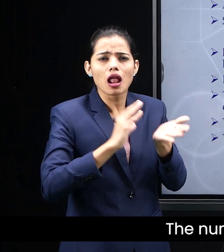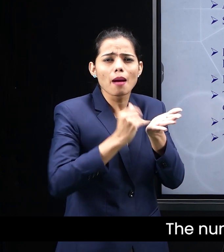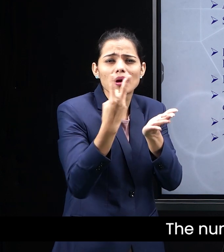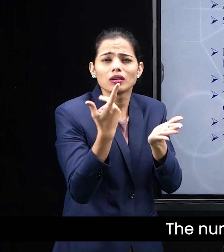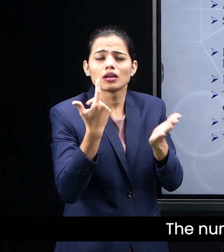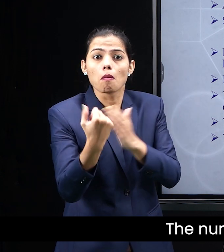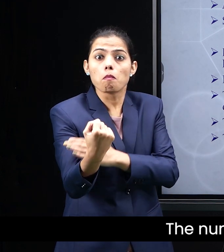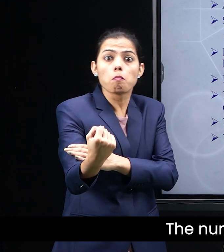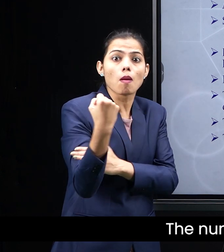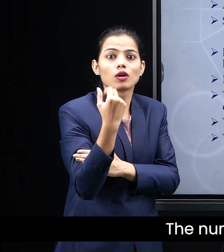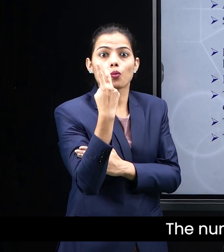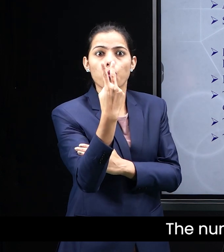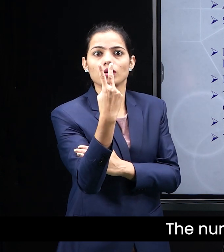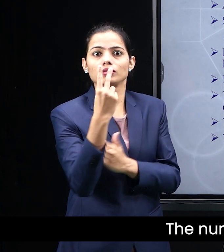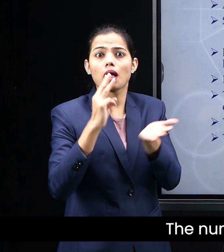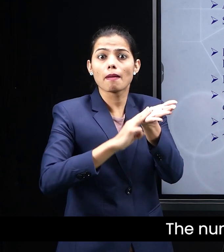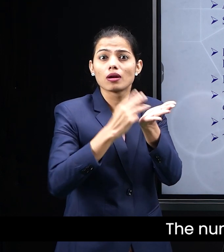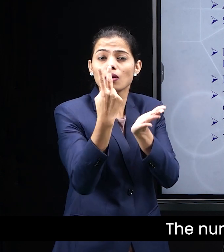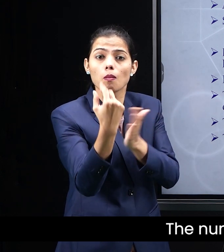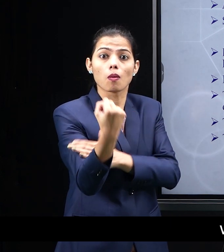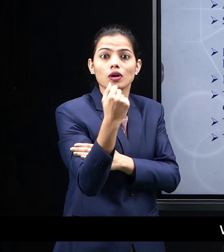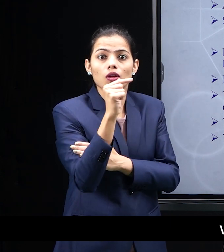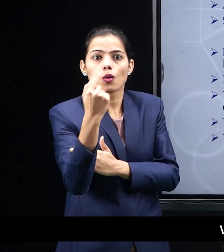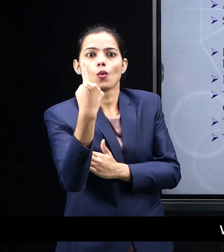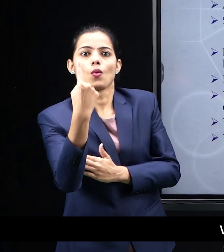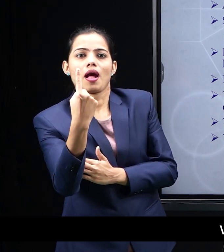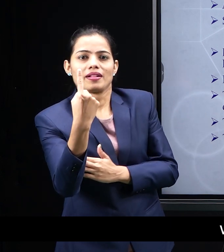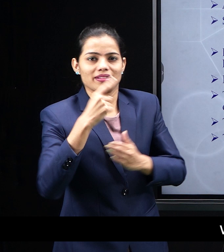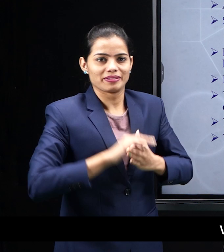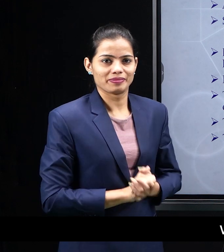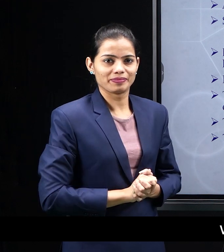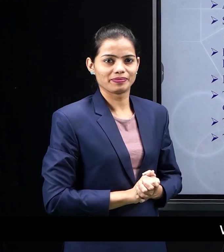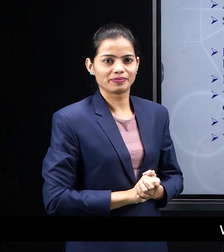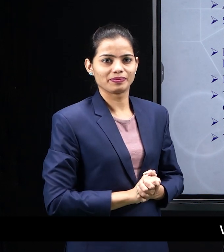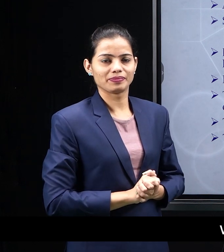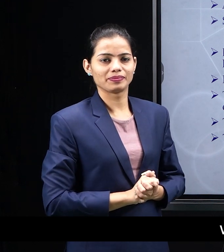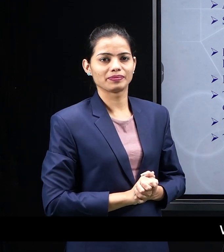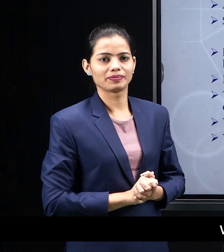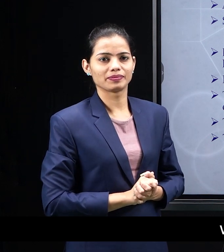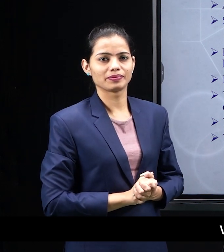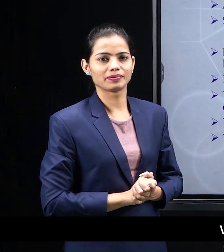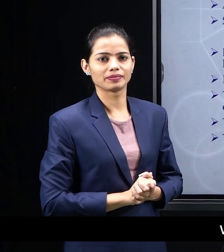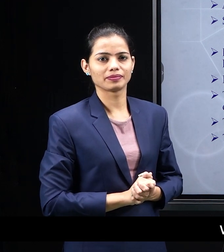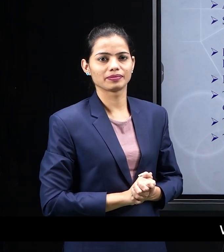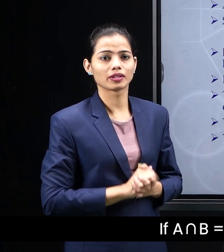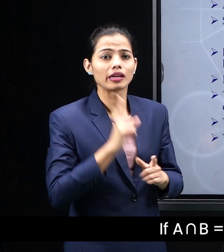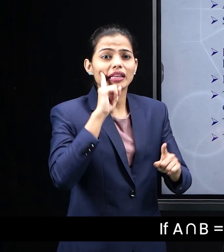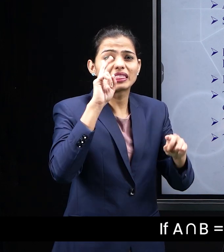The number of proper subsets of a set with m elements is 2 power m minus 1. If